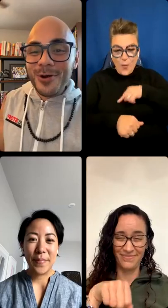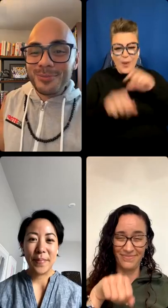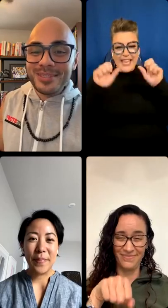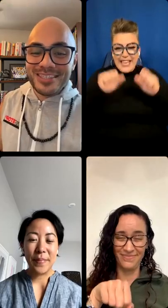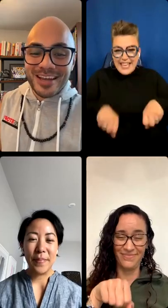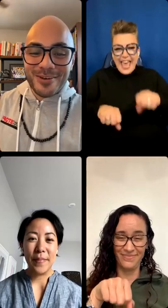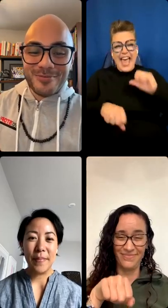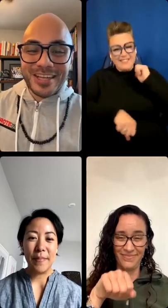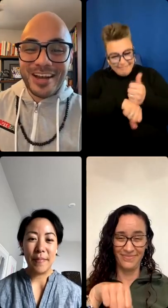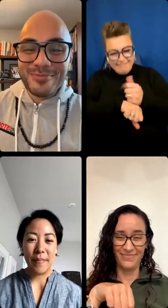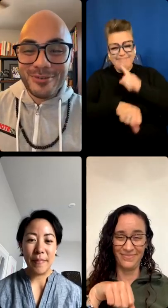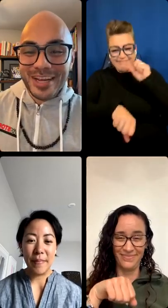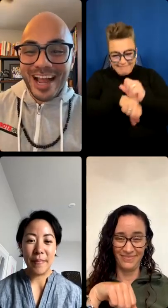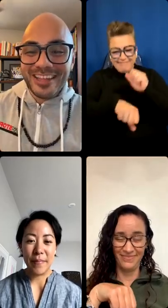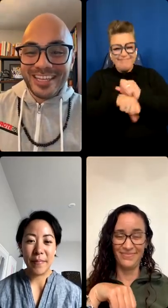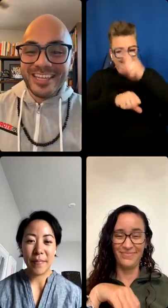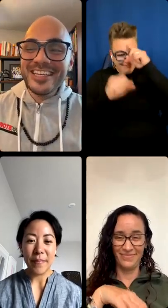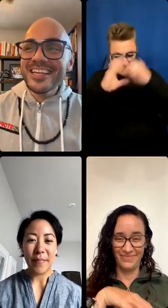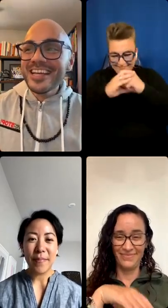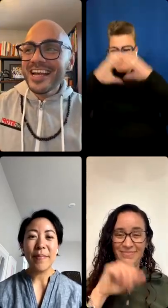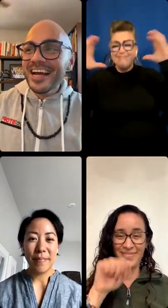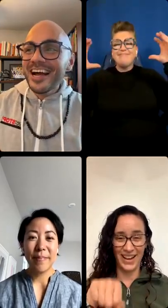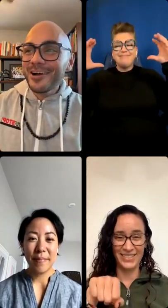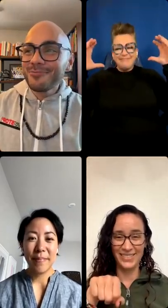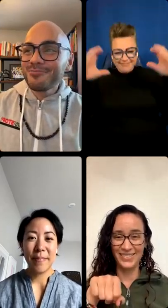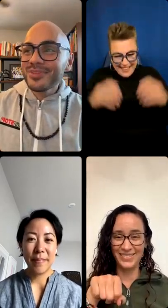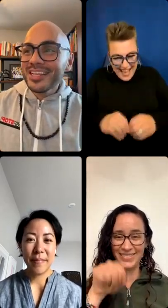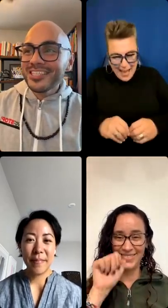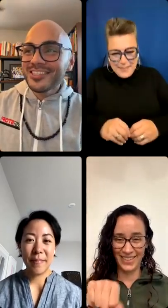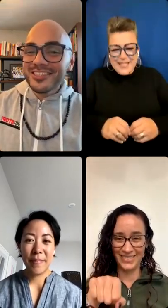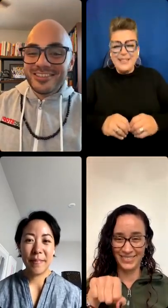and hopes become a reality.